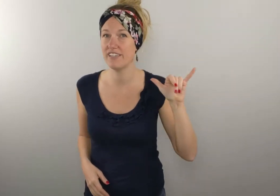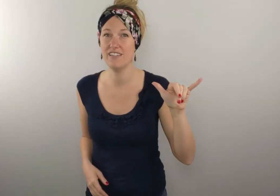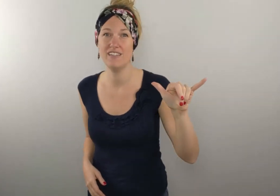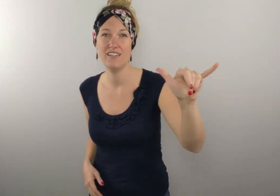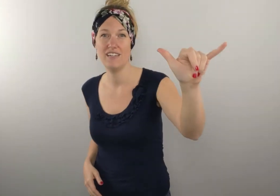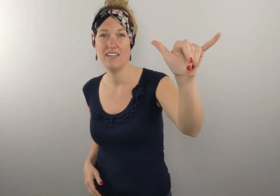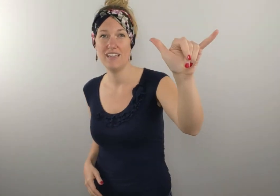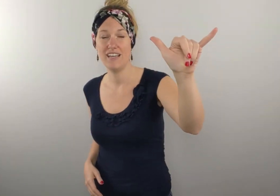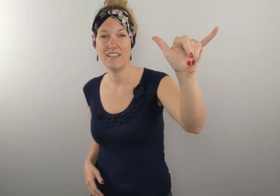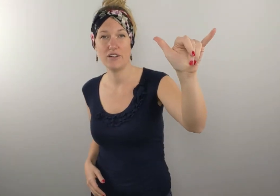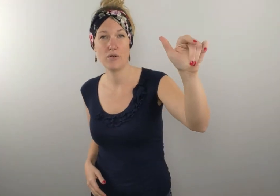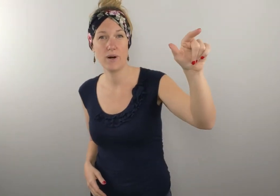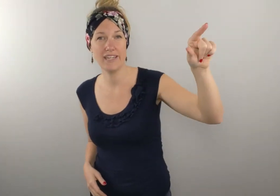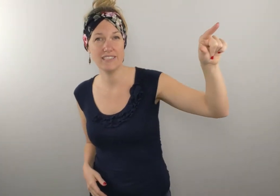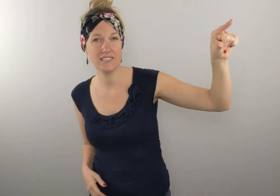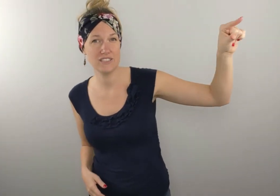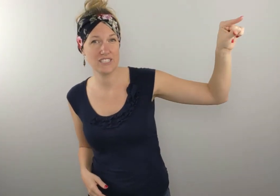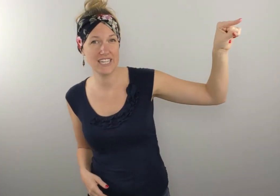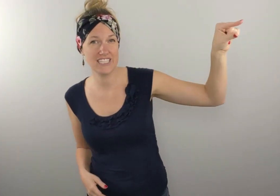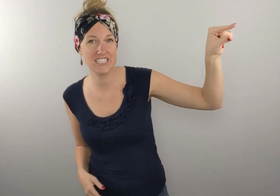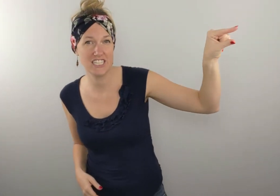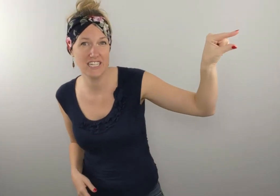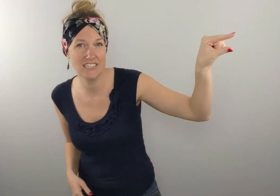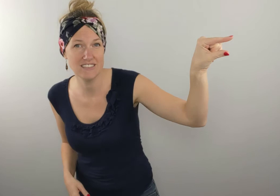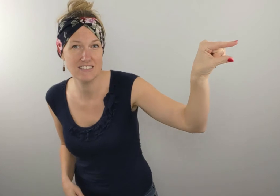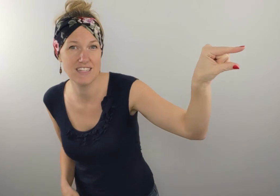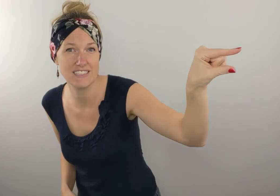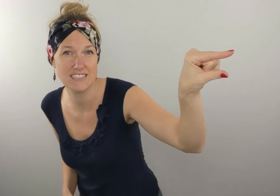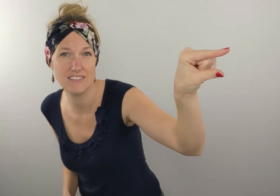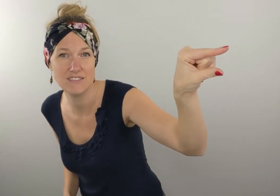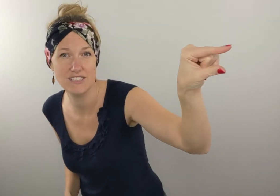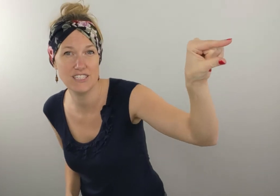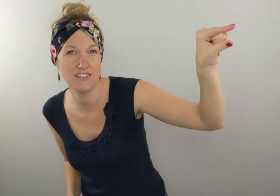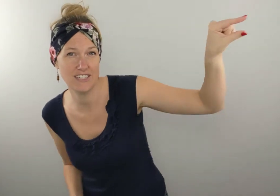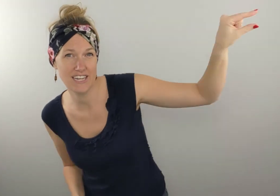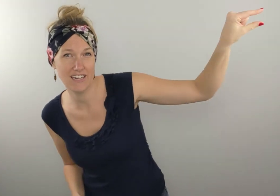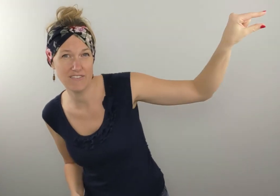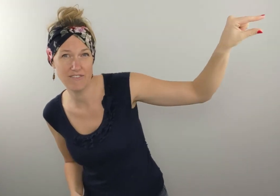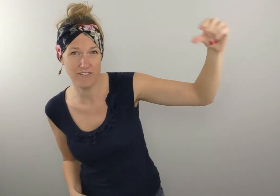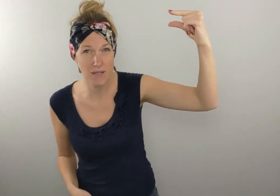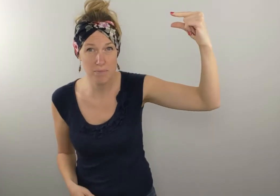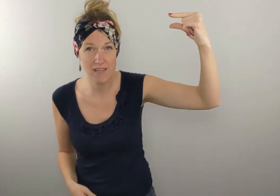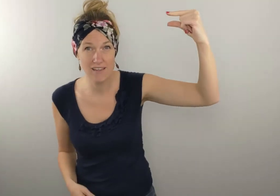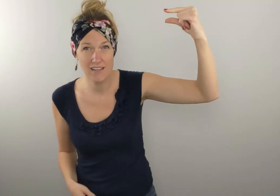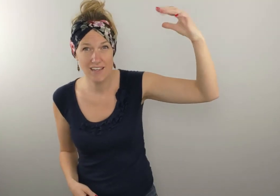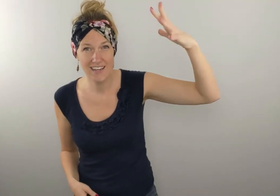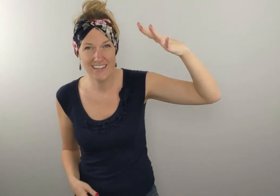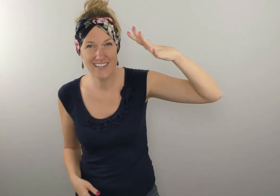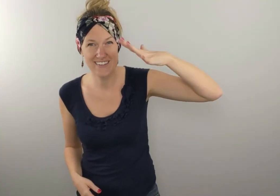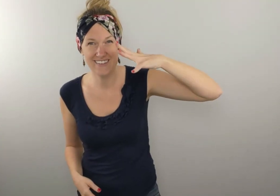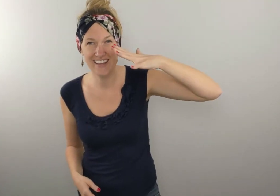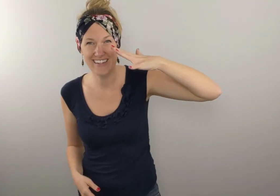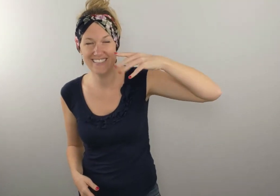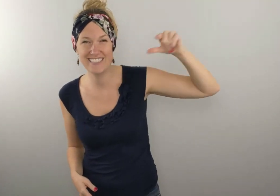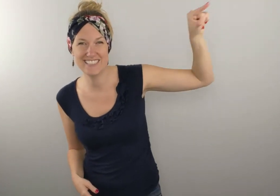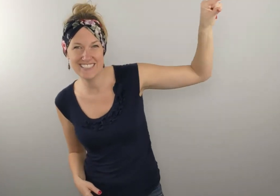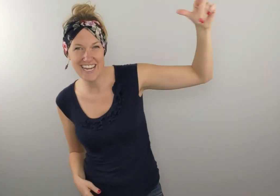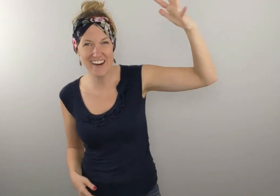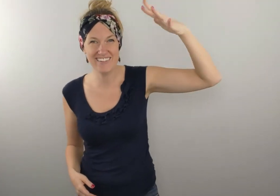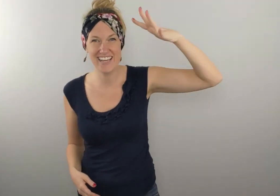forever. And then grace, you take a G, so that's those 2, and you kind of flip it and then let it shower down